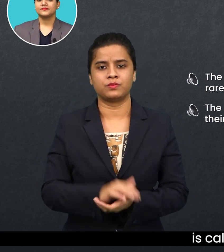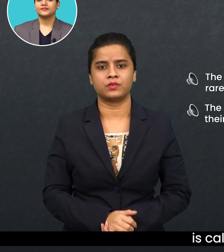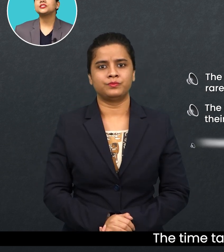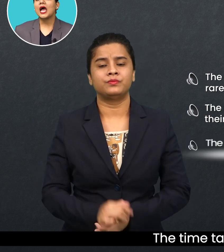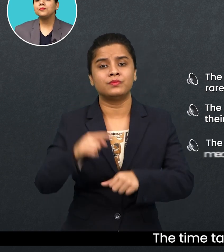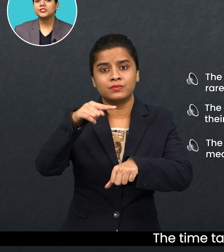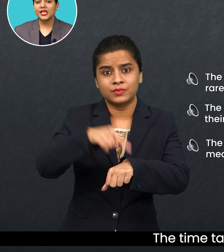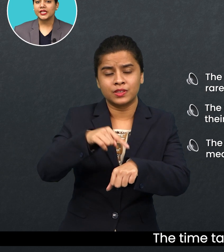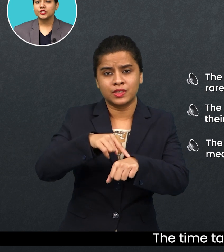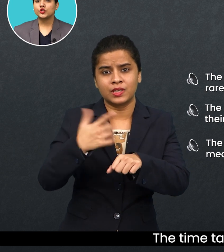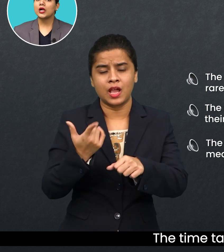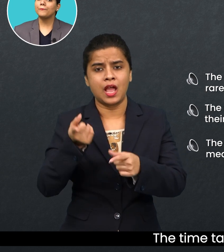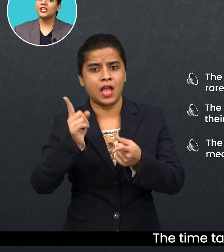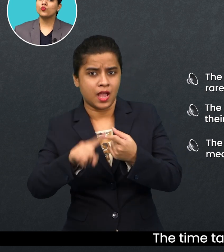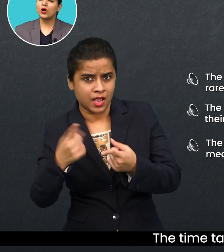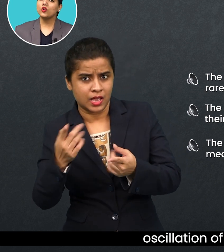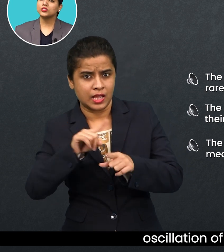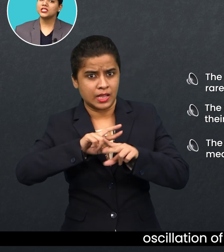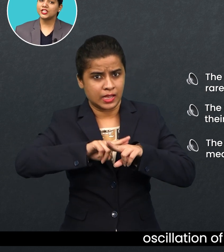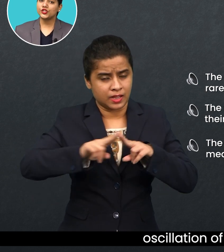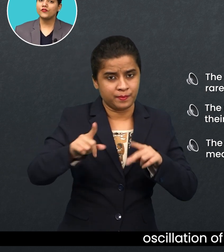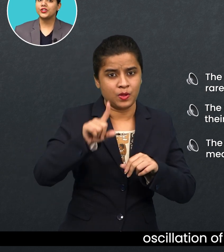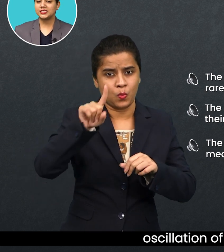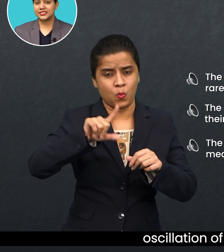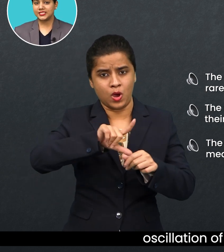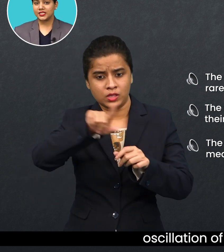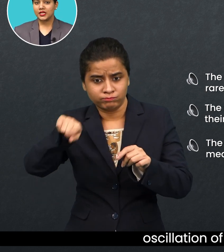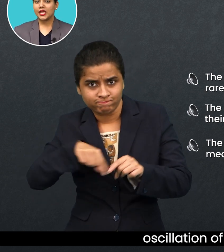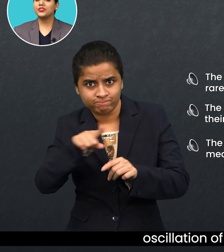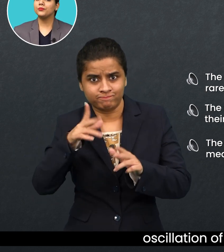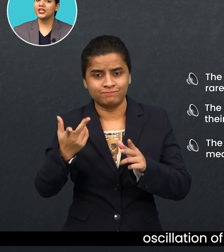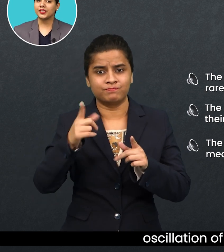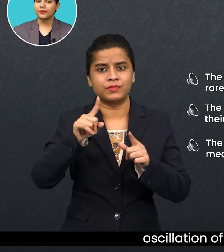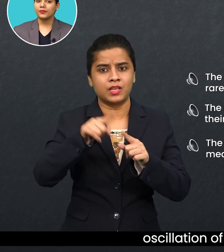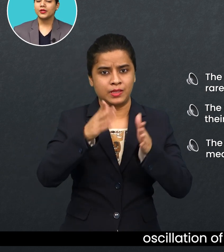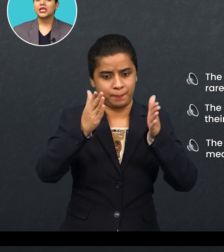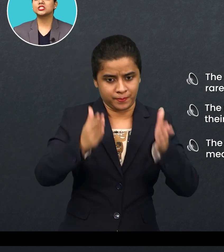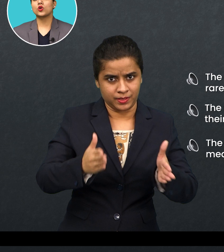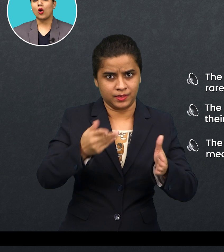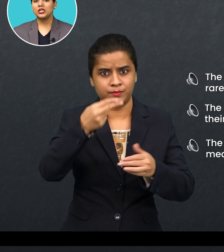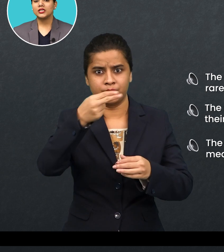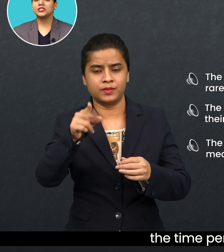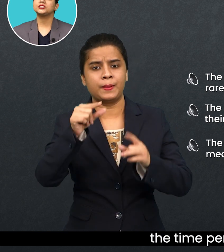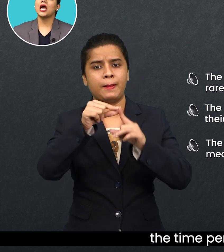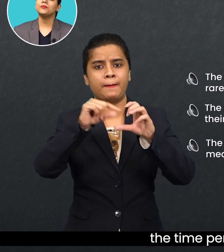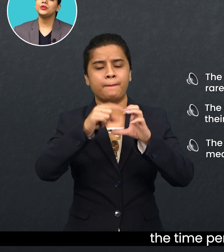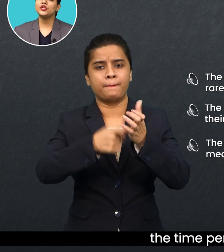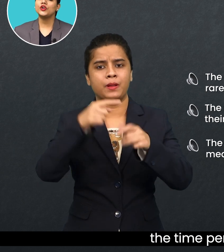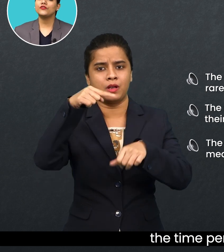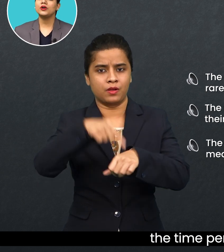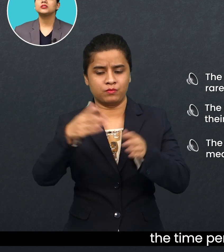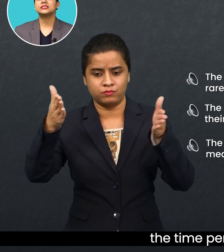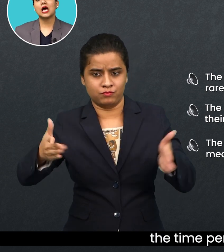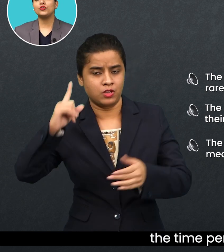The time taken to complete one oscillation of density in the medium is called the time